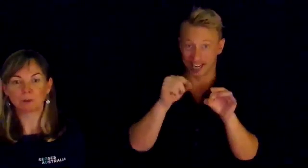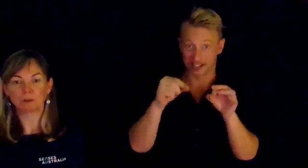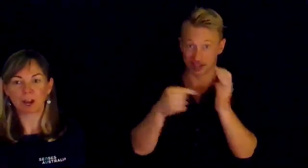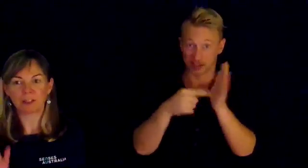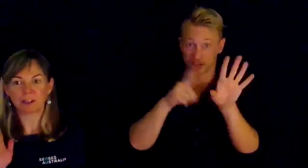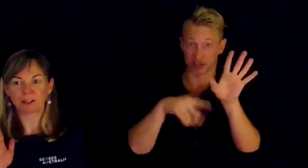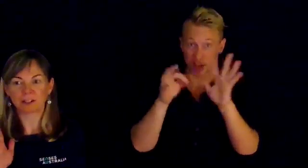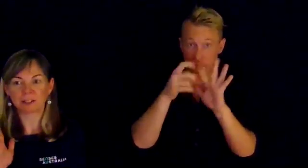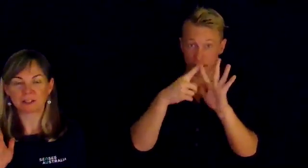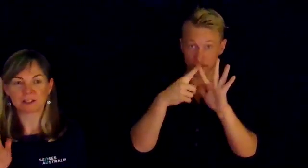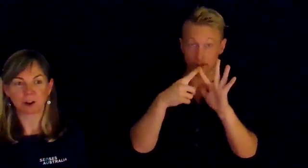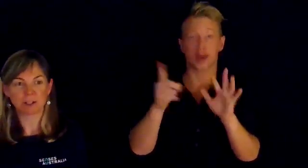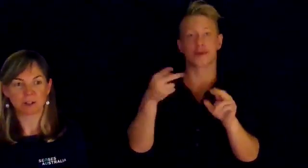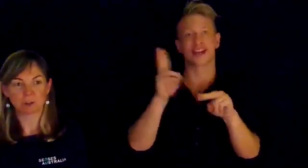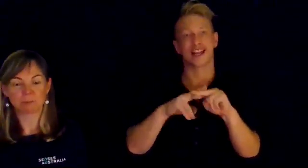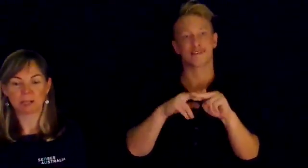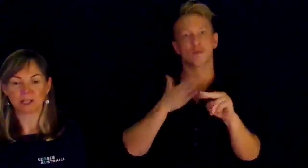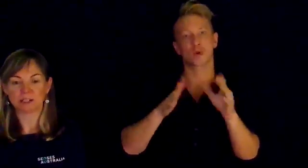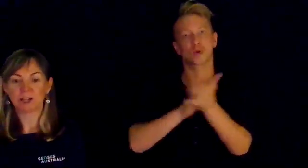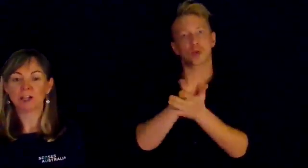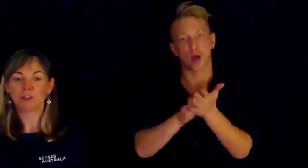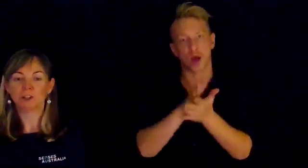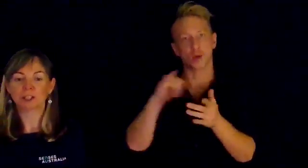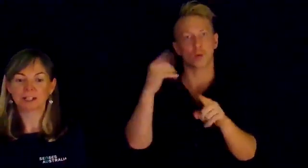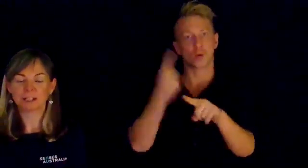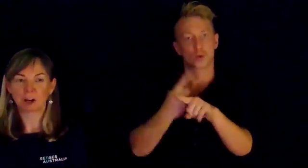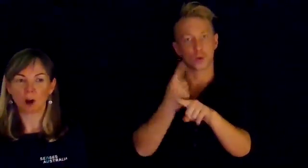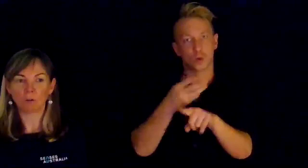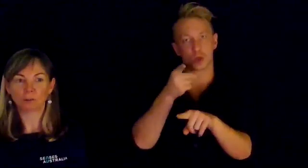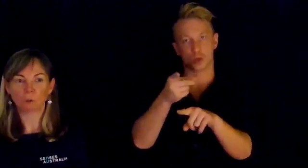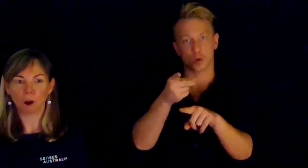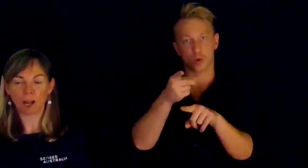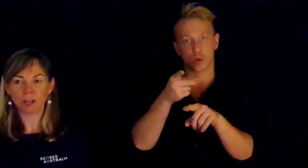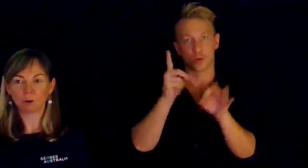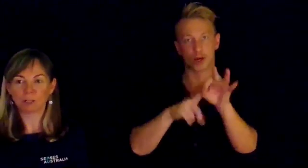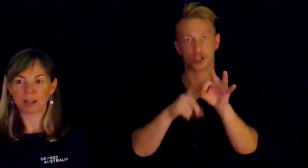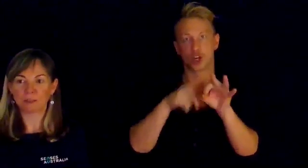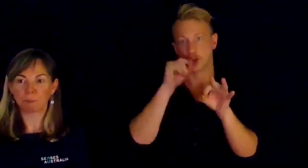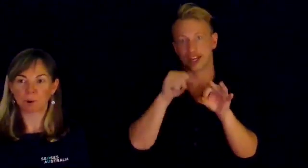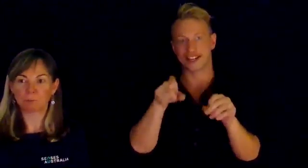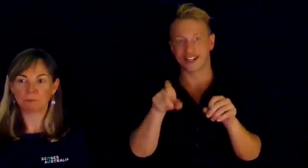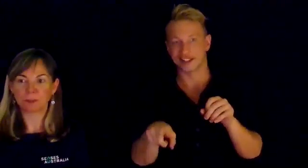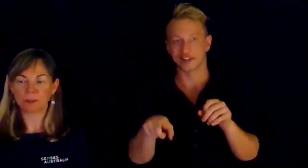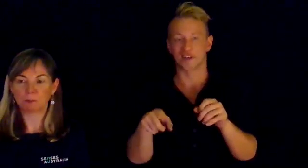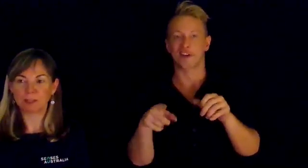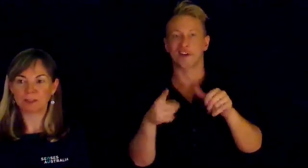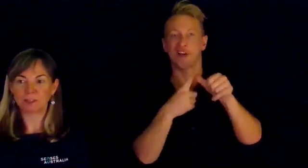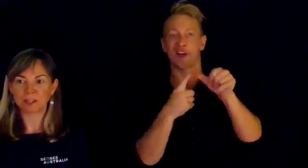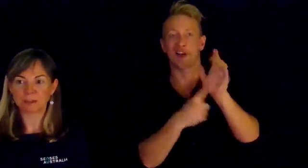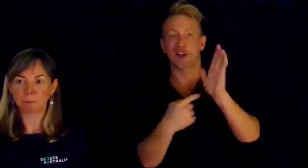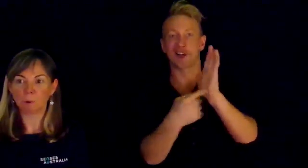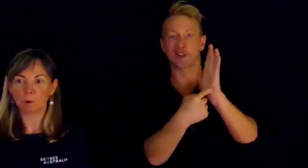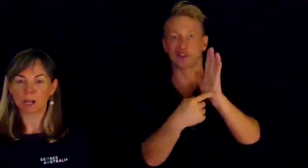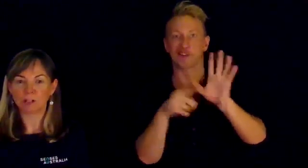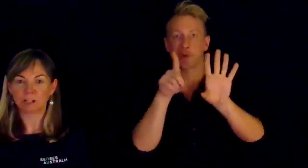if you would rather sign it or speak it, you can click Alt-Y, or down the bottom there will be a